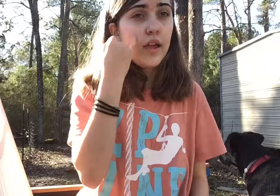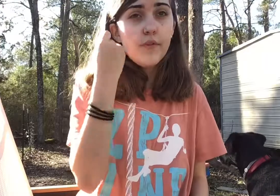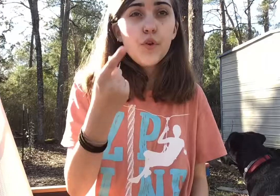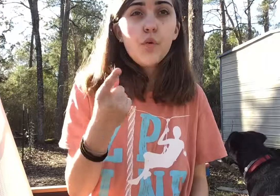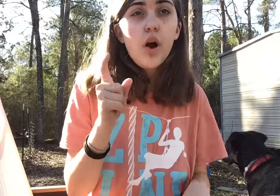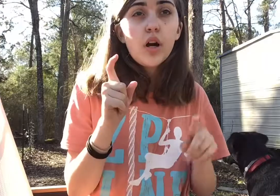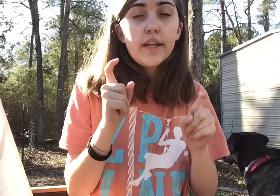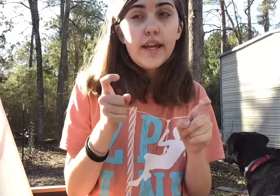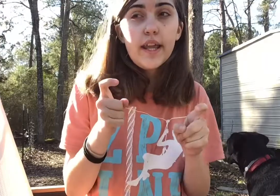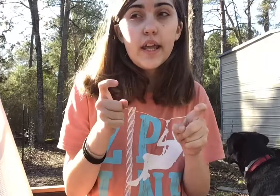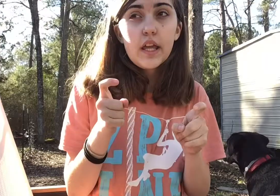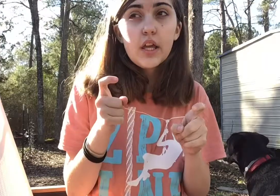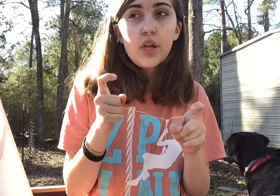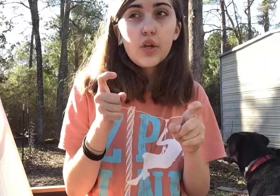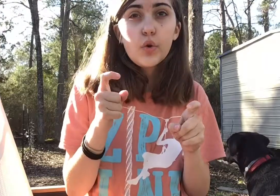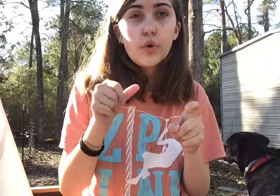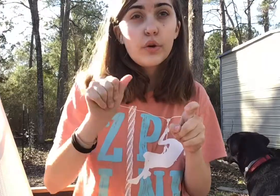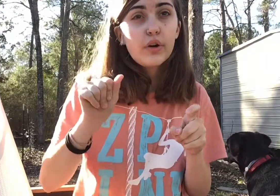if you are getting your